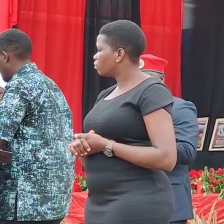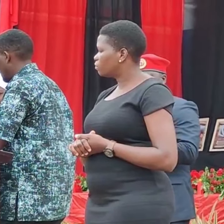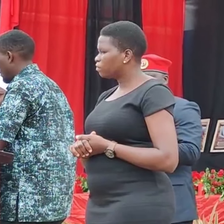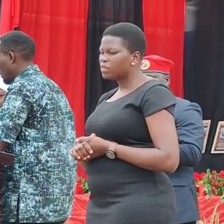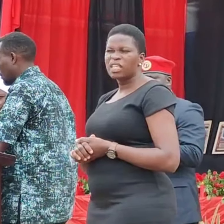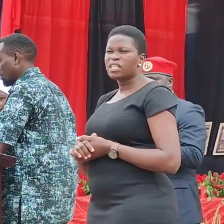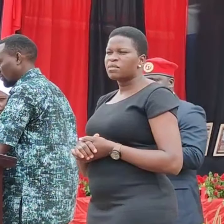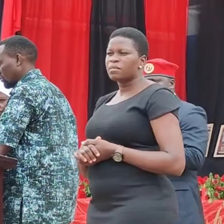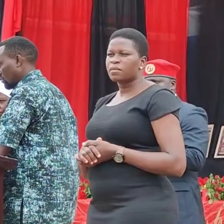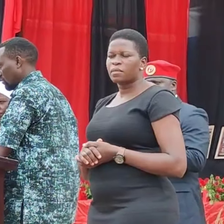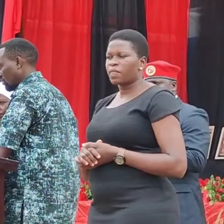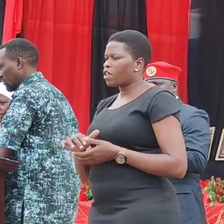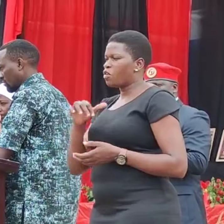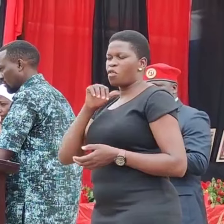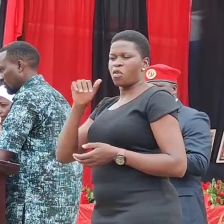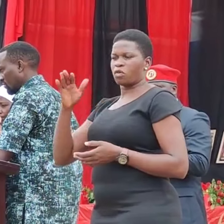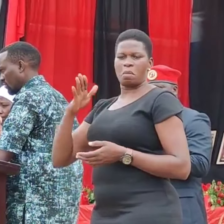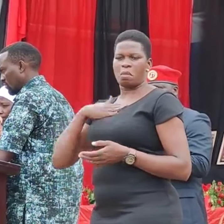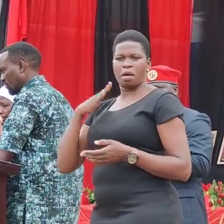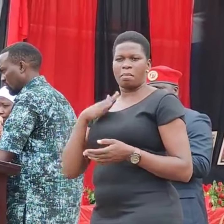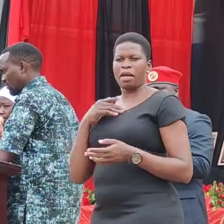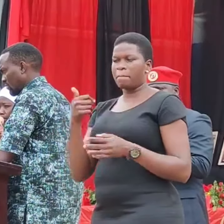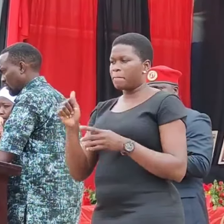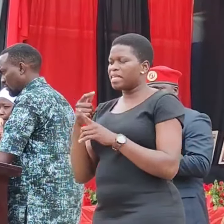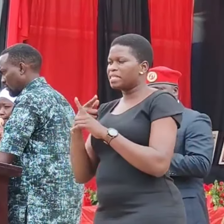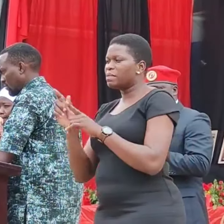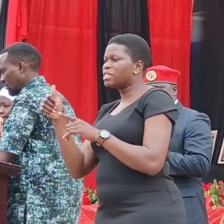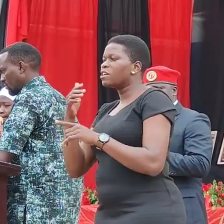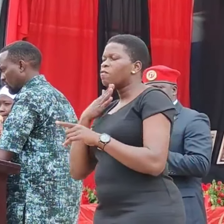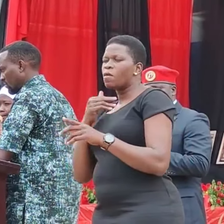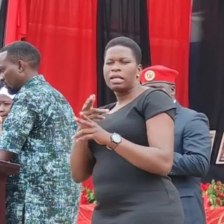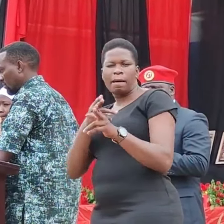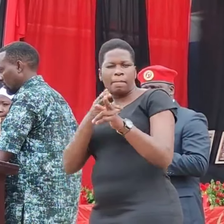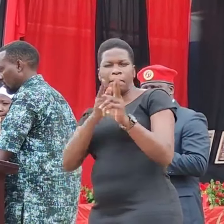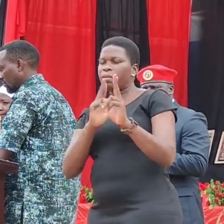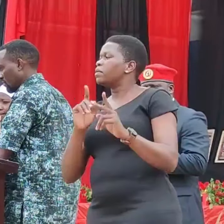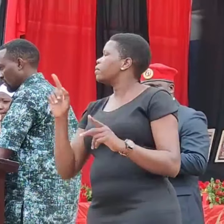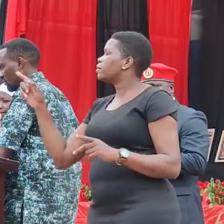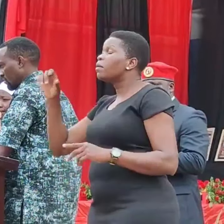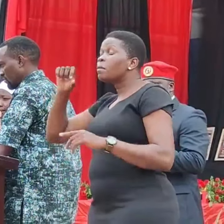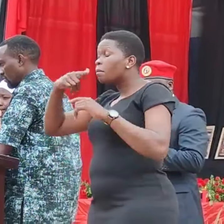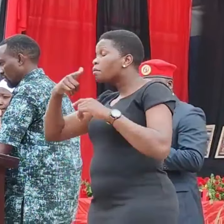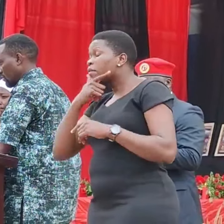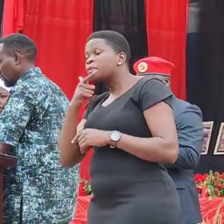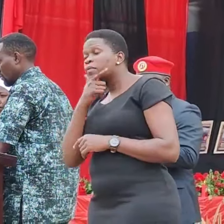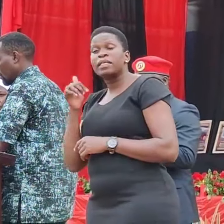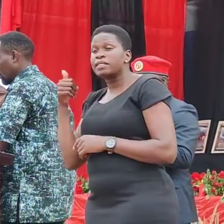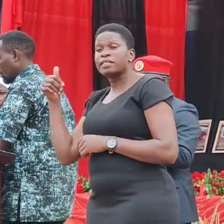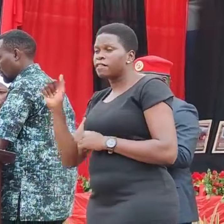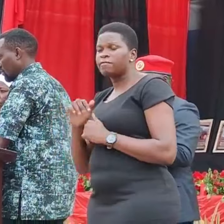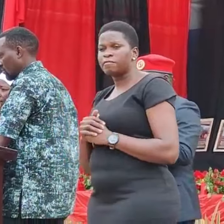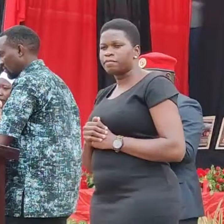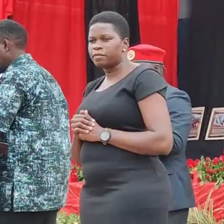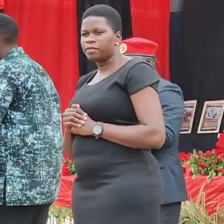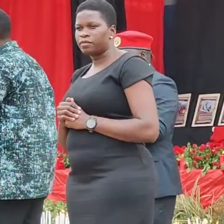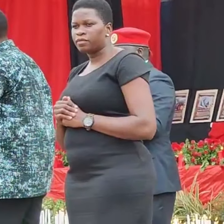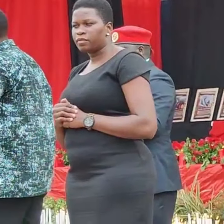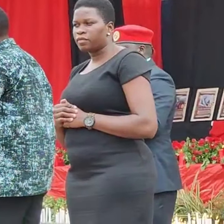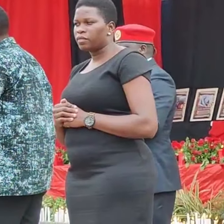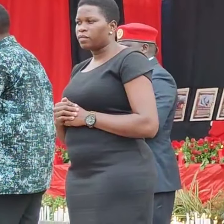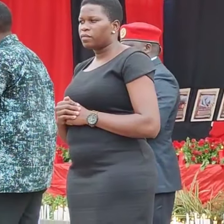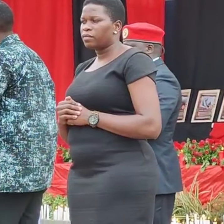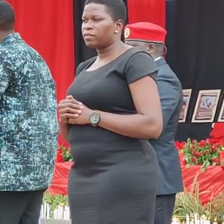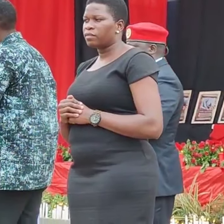It was not mine, but they were targeting President His Excellency Robert Chagulan Center.